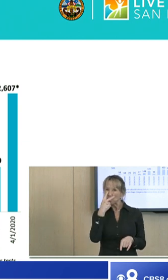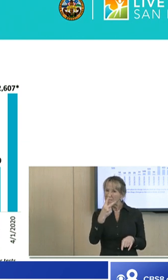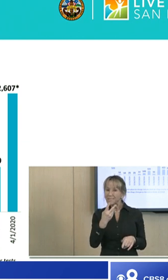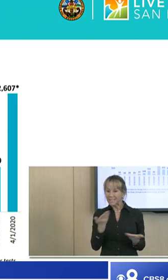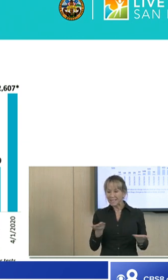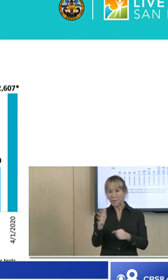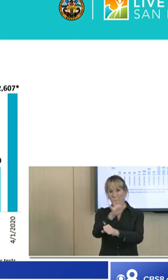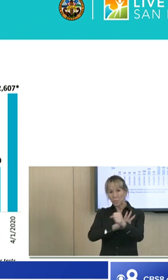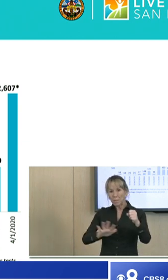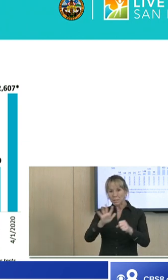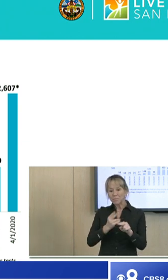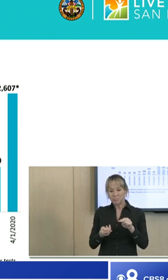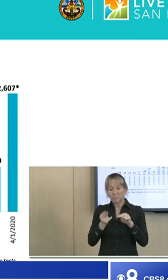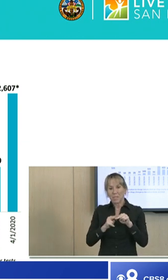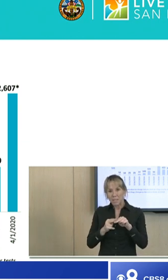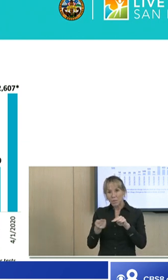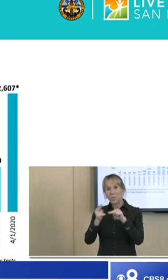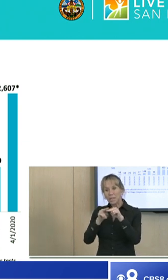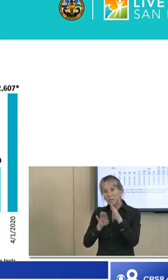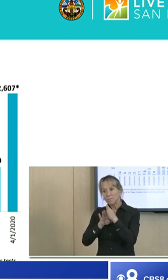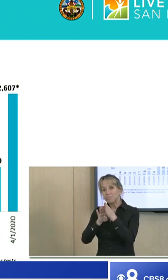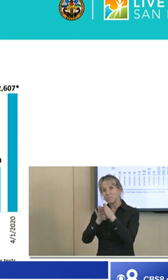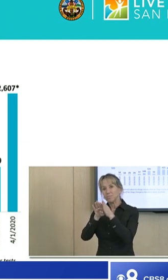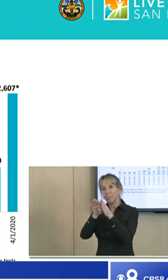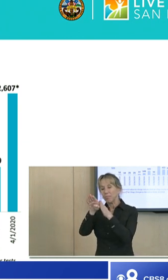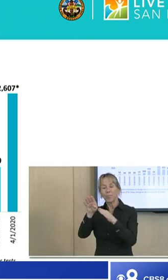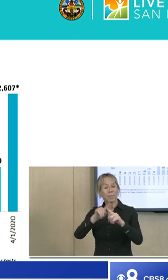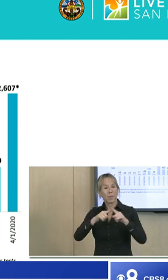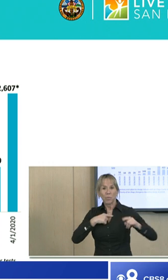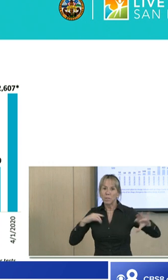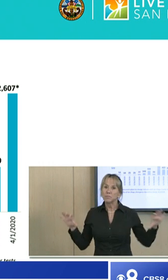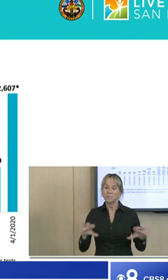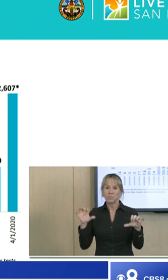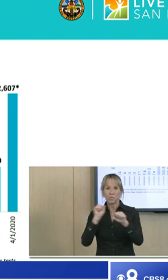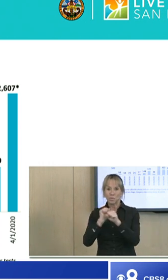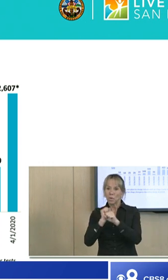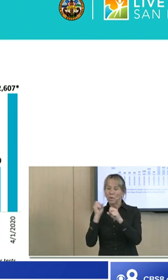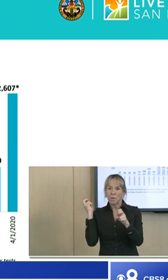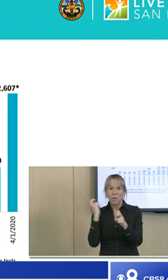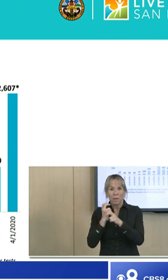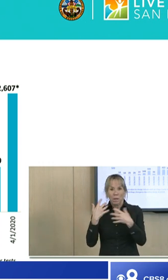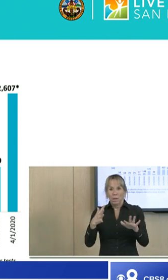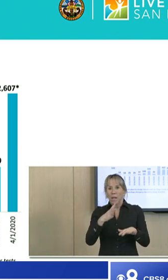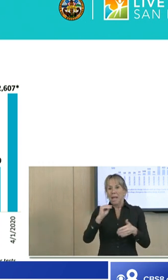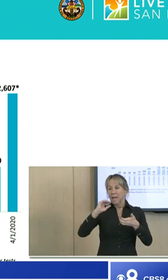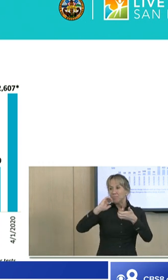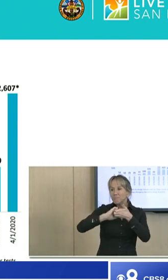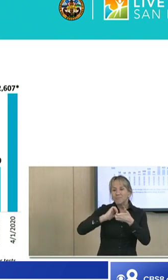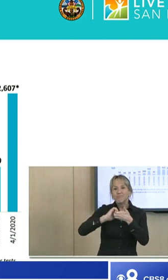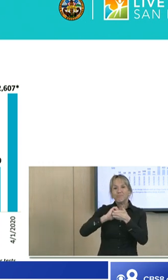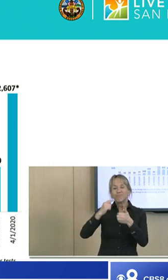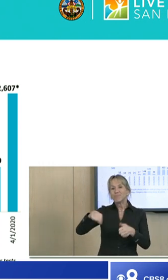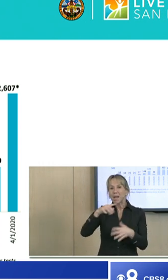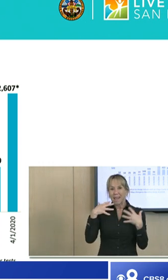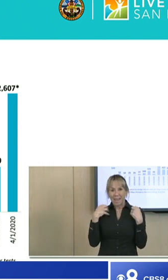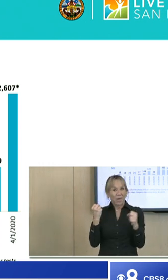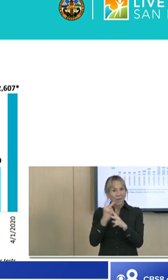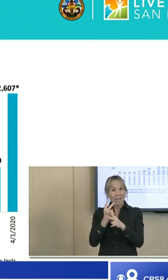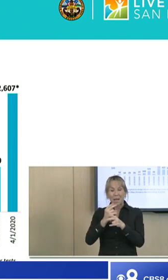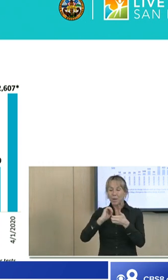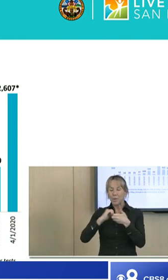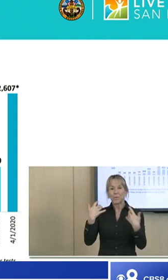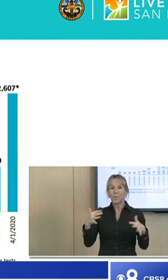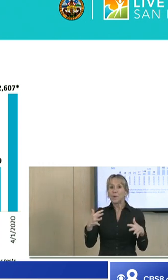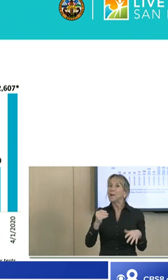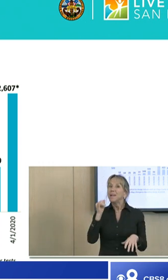see an increase in testing, and we continue to work incredibly hard, as do our health system partners who are to be commended. Yesterday we mentioned the story